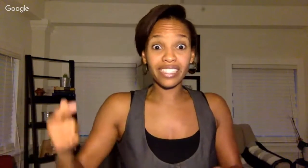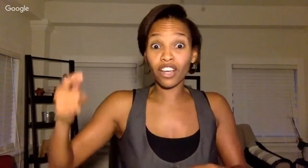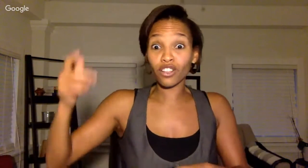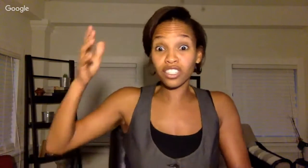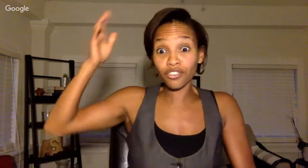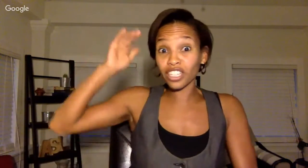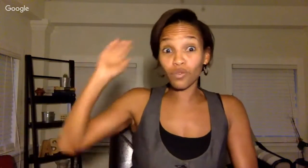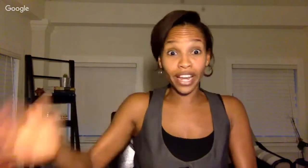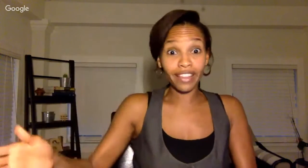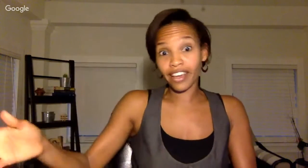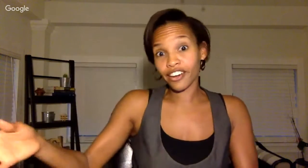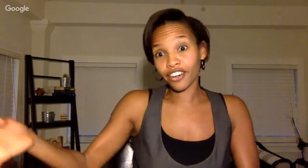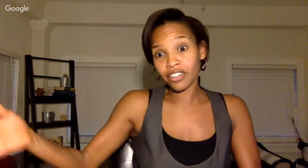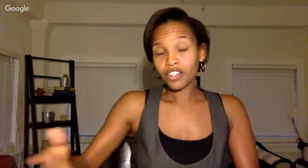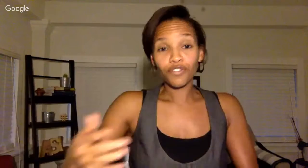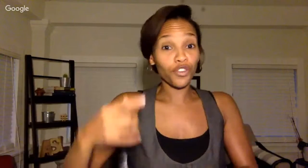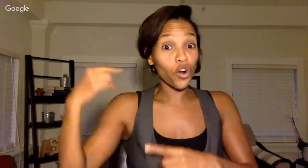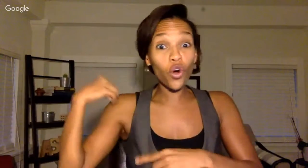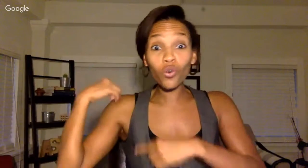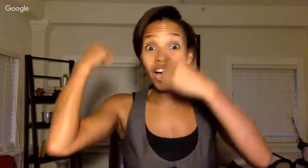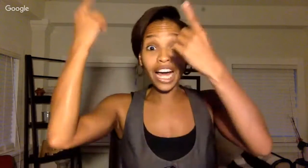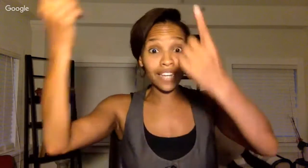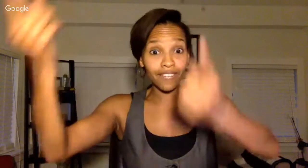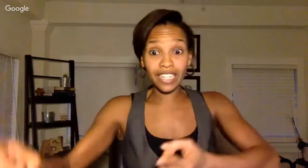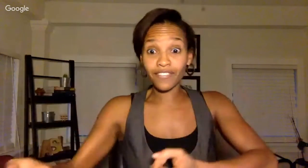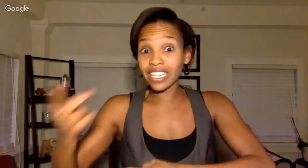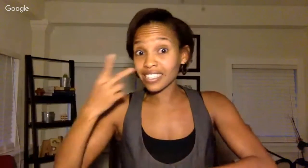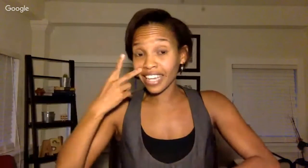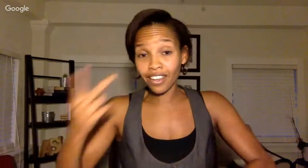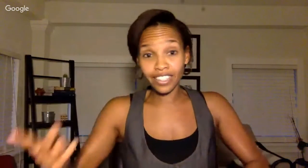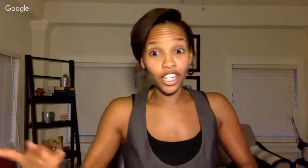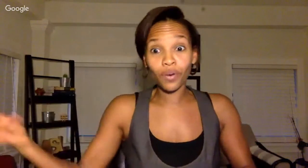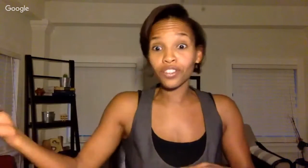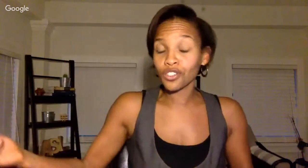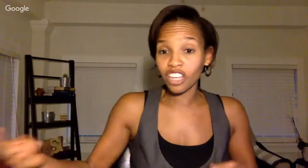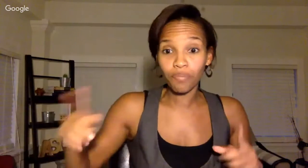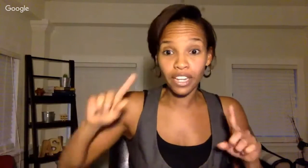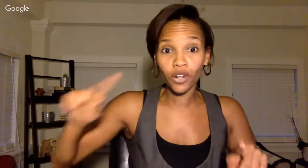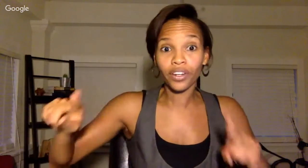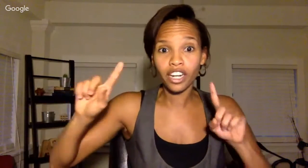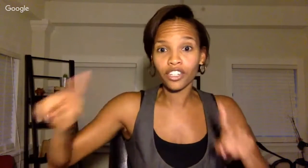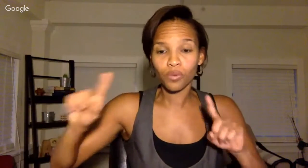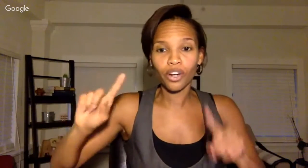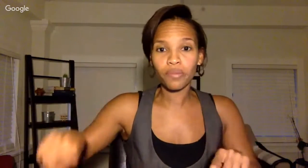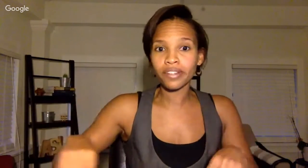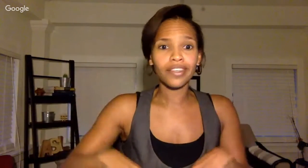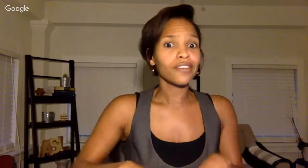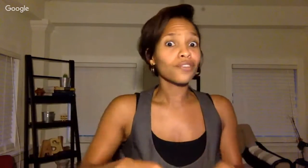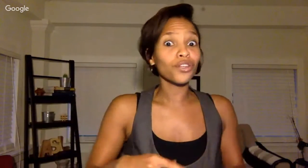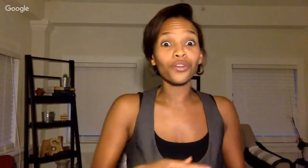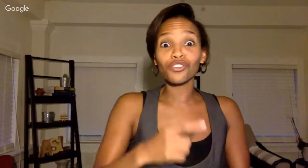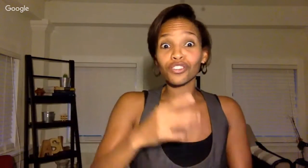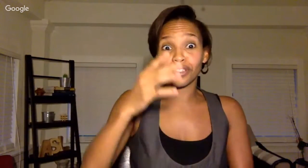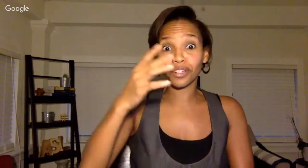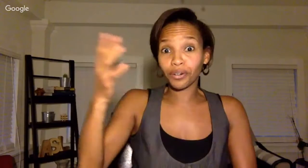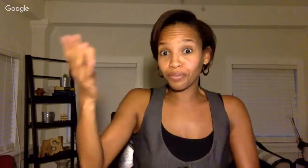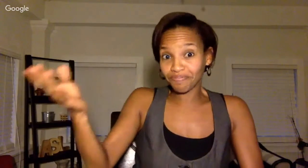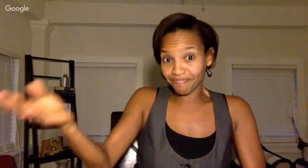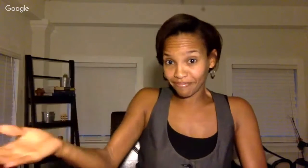scale's literally right there. For their whole lives, they've seen scales, they know what to do, they've been going to doctor's appointments, so you just go do